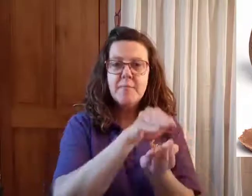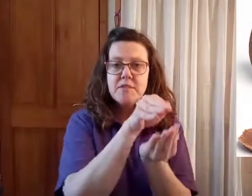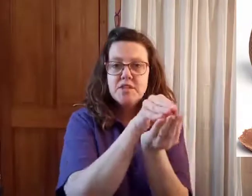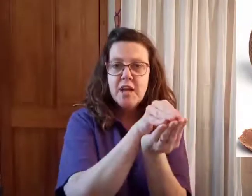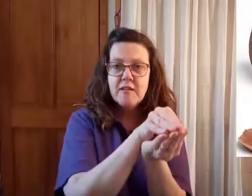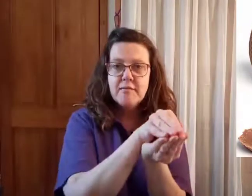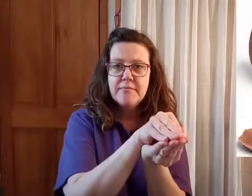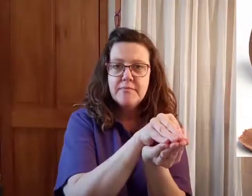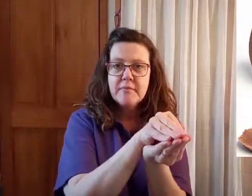empty shell